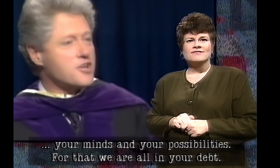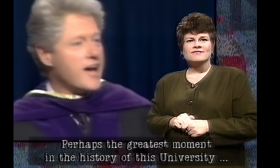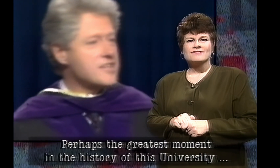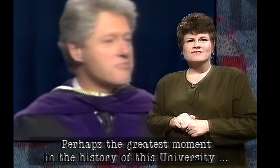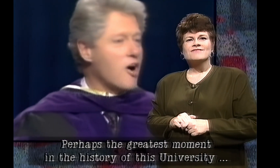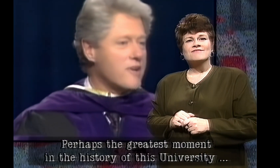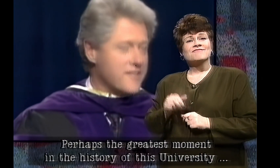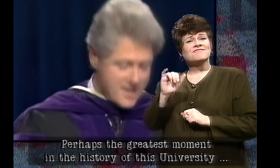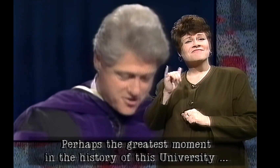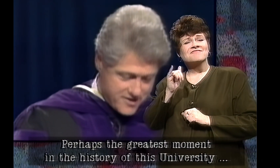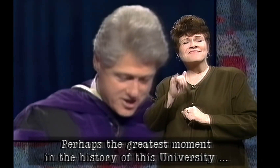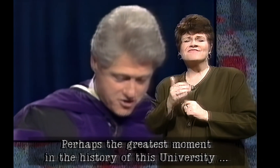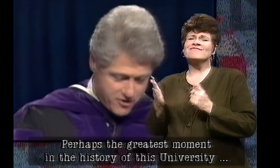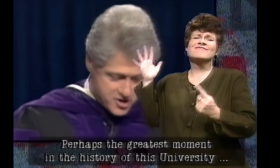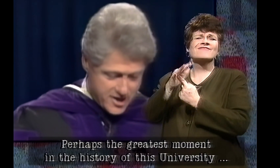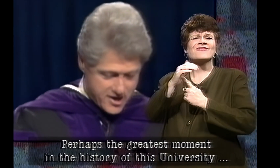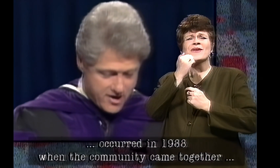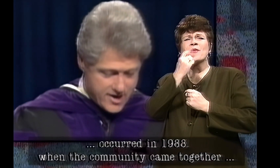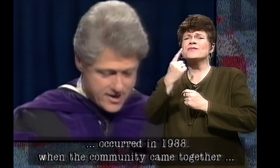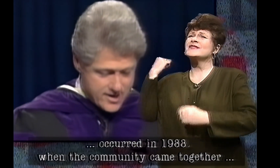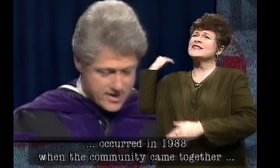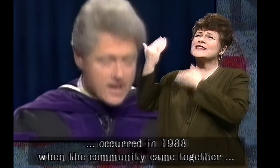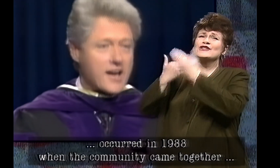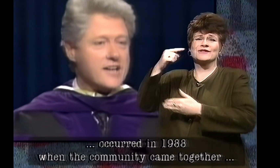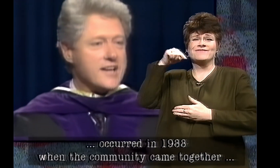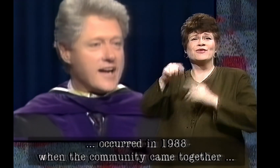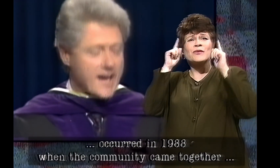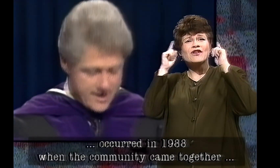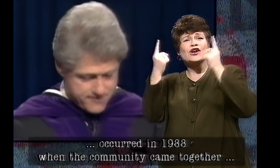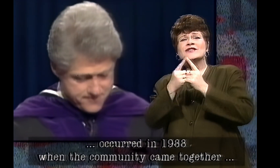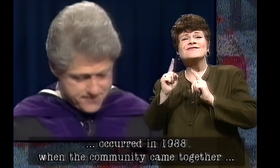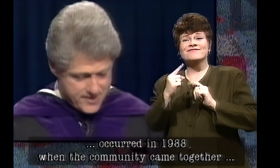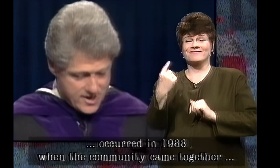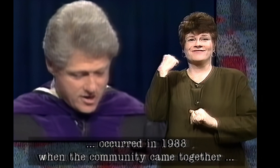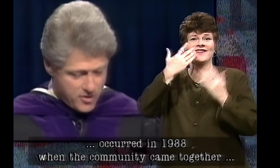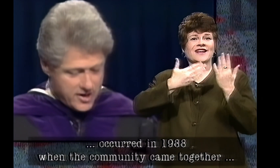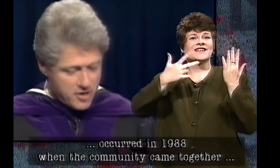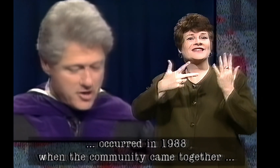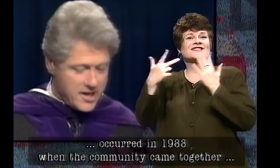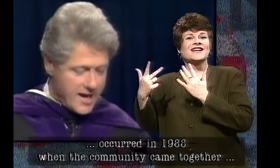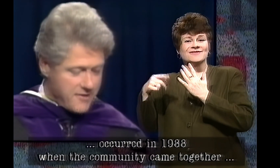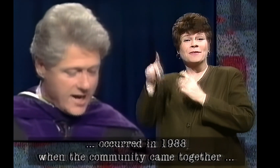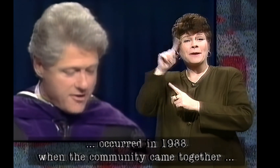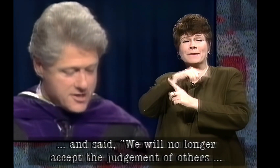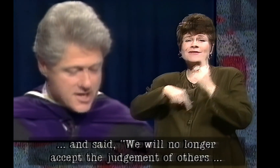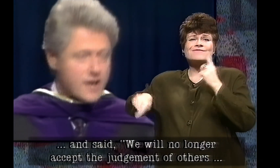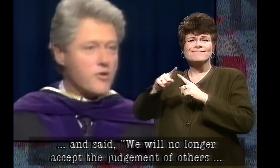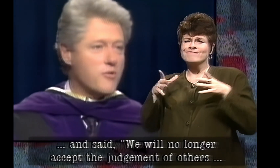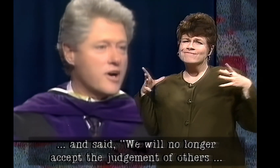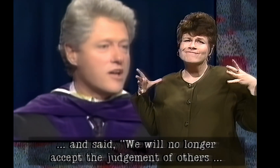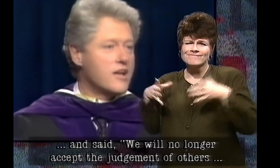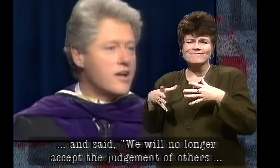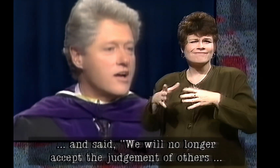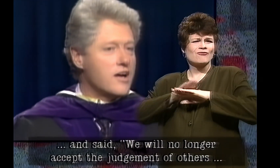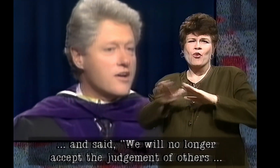Perhaps the greatest moment in the history of this university occurred in 1988, when the community came together and said, we